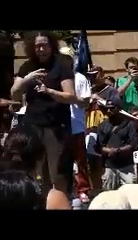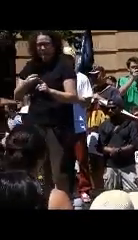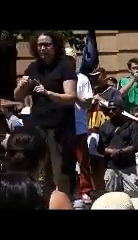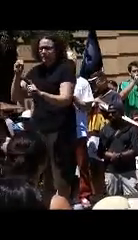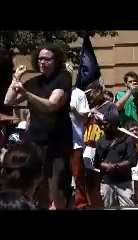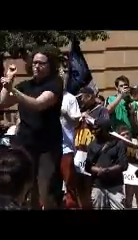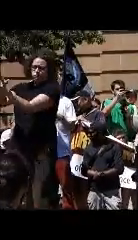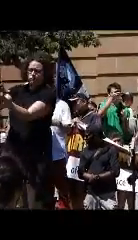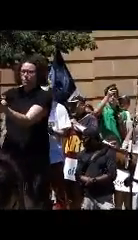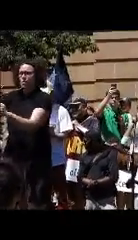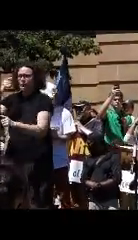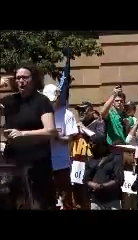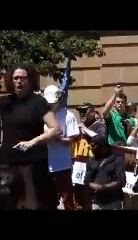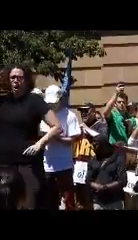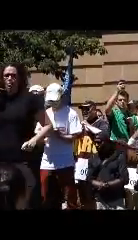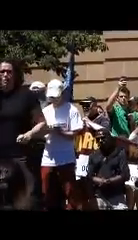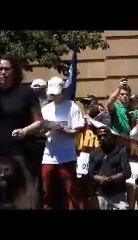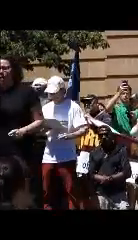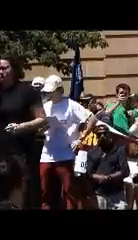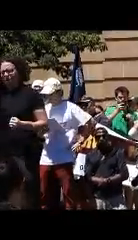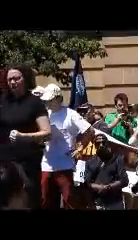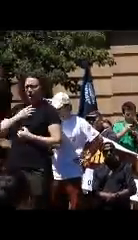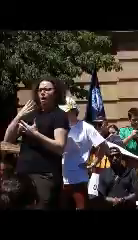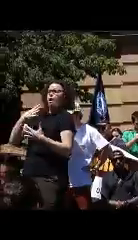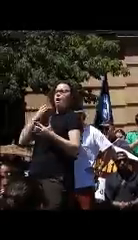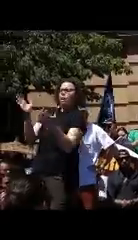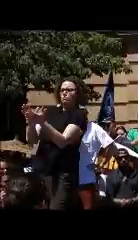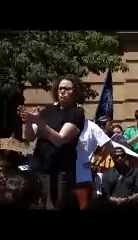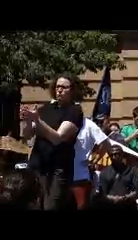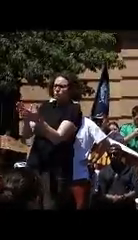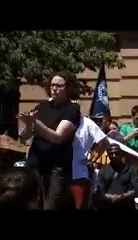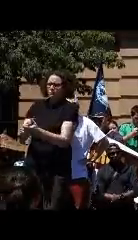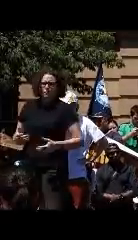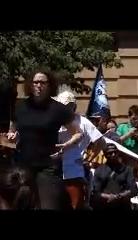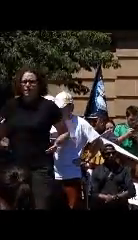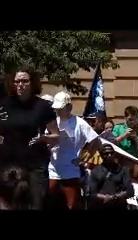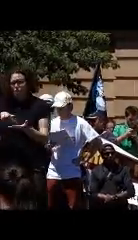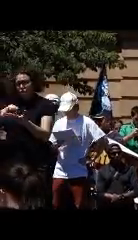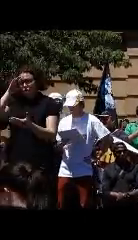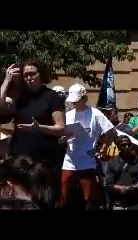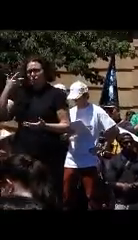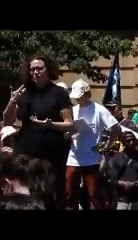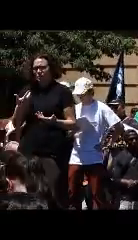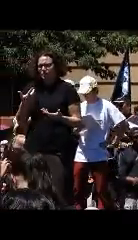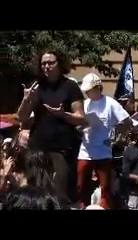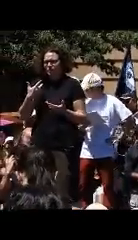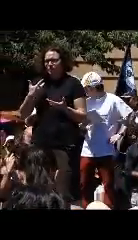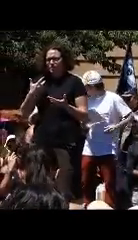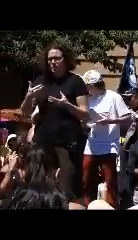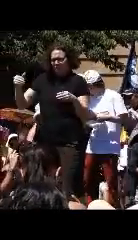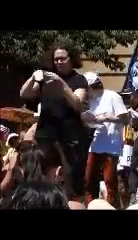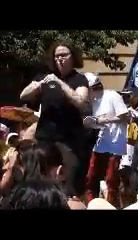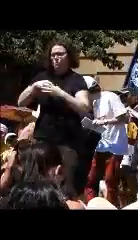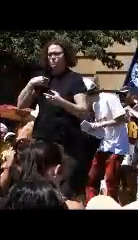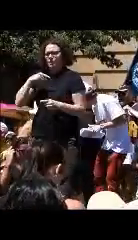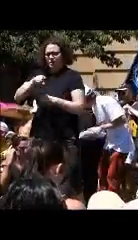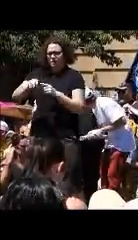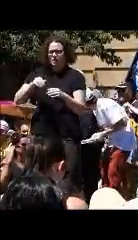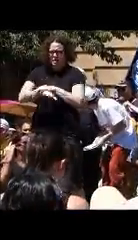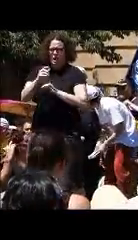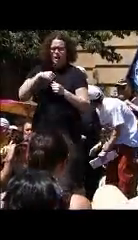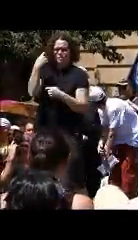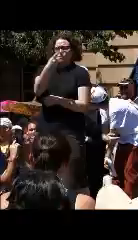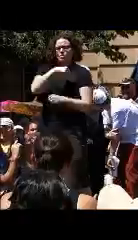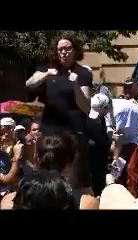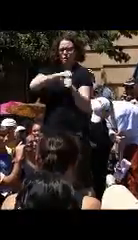I thought that was a pretty inspiring example of how students can play a pretty good role in our society in keeping those sort of bastards